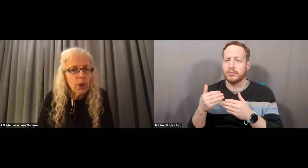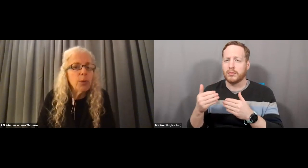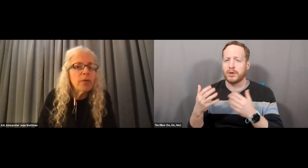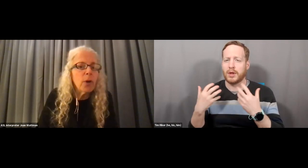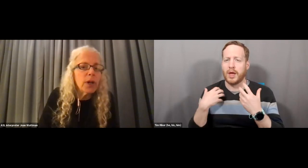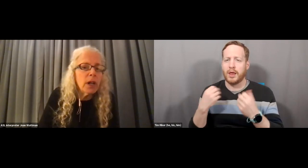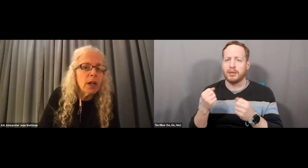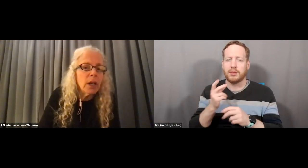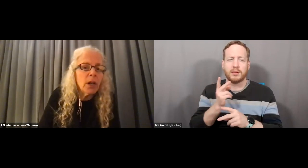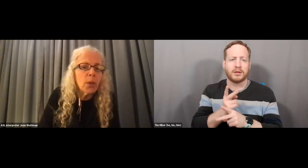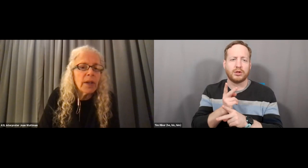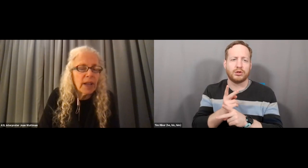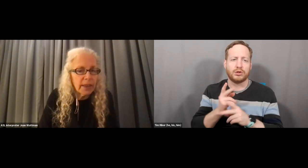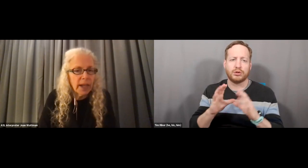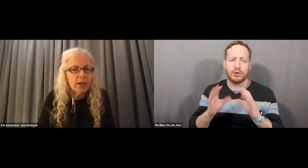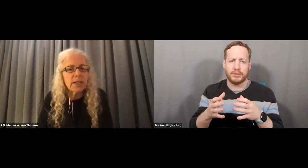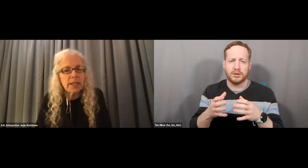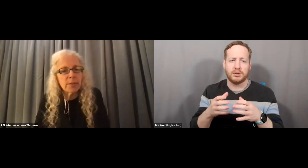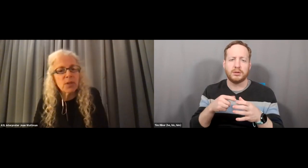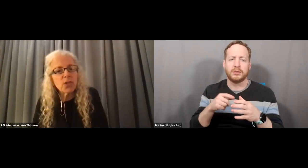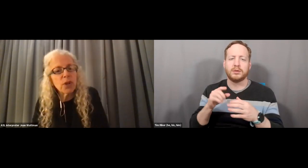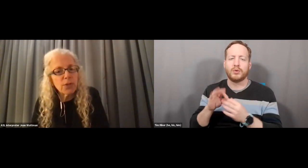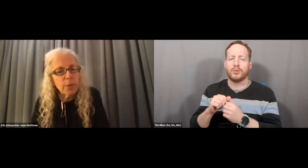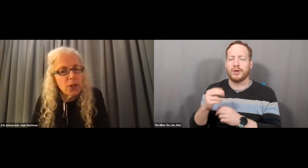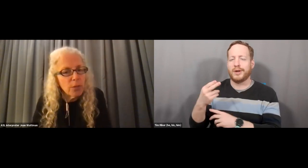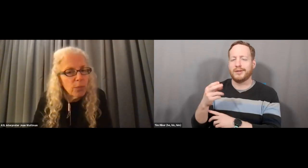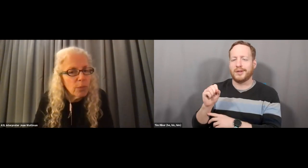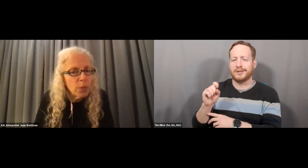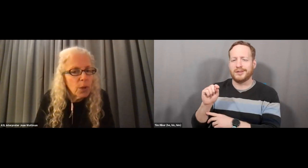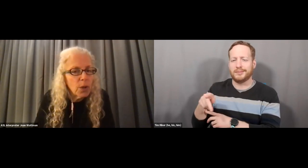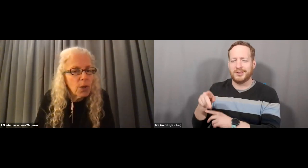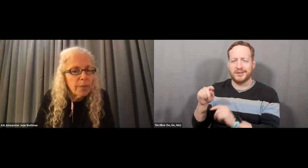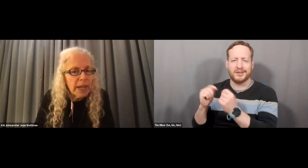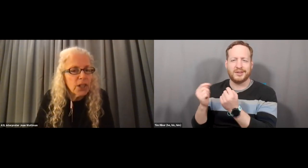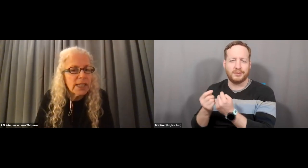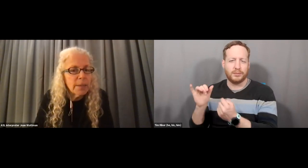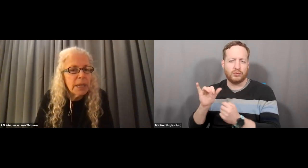can move forward. We have healthcare systems transformation, HSTP,